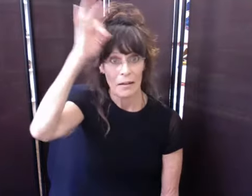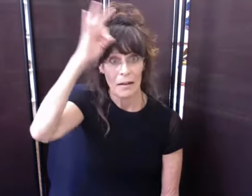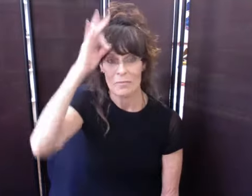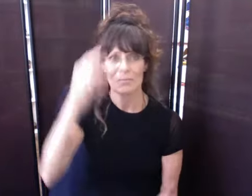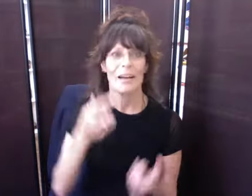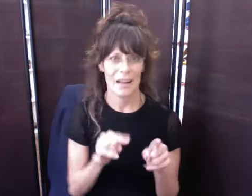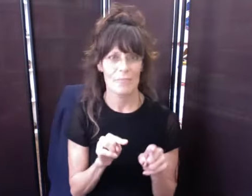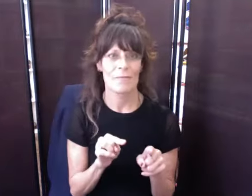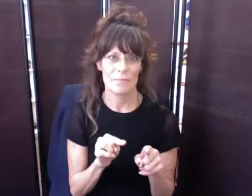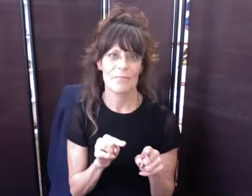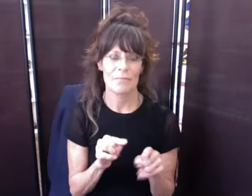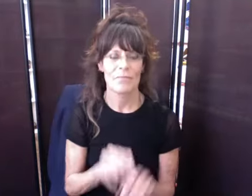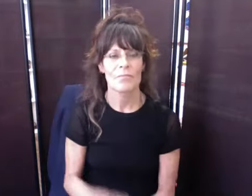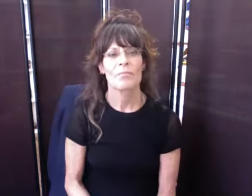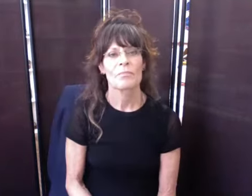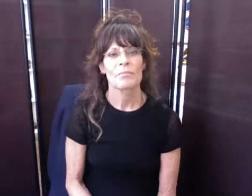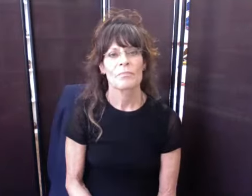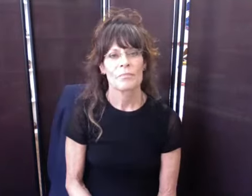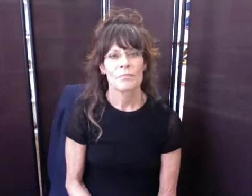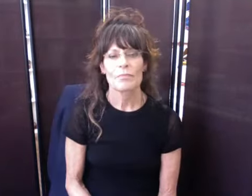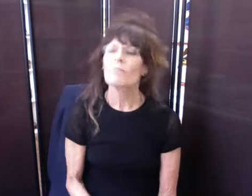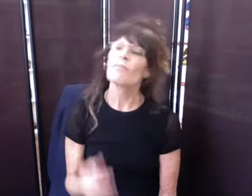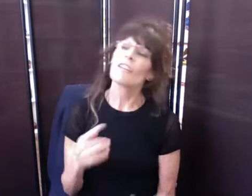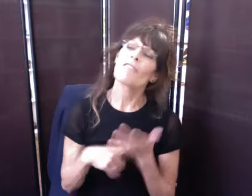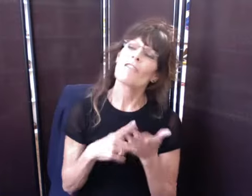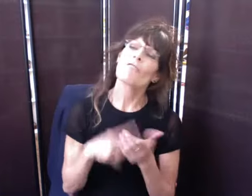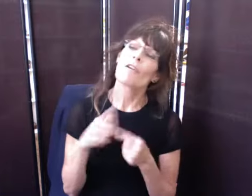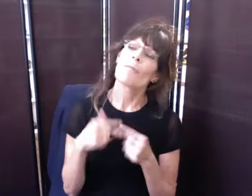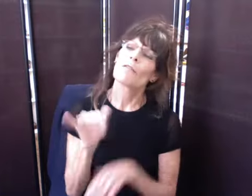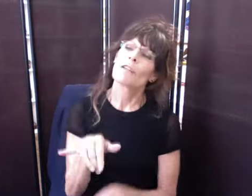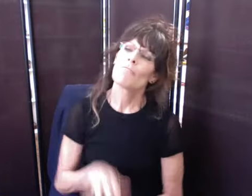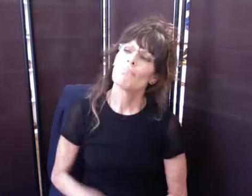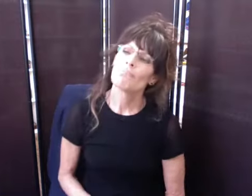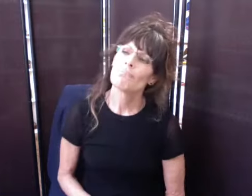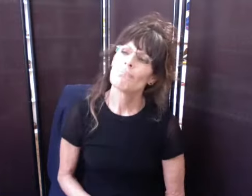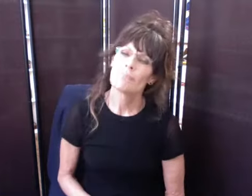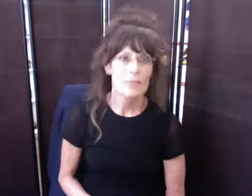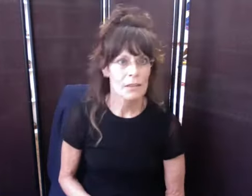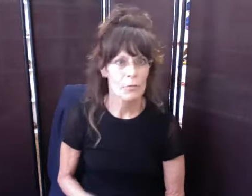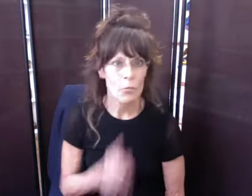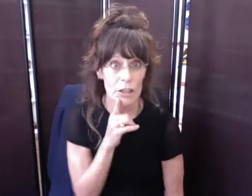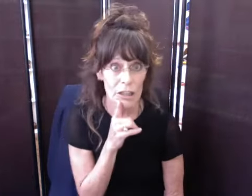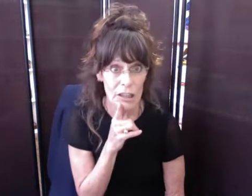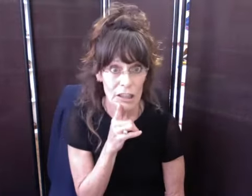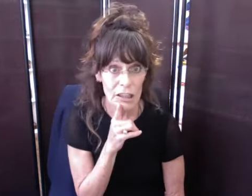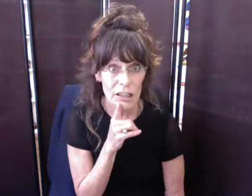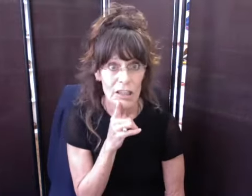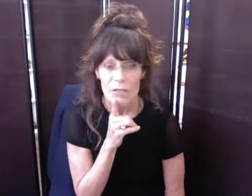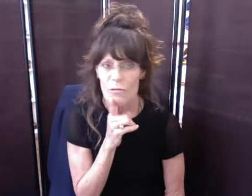so he said, let's talk a little bit about that. What's it? And you know what, really, when we got down to it, it turns out, and I don't know about